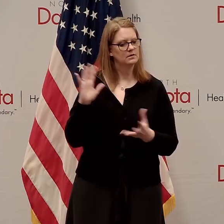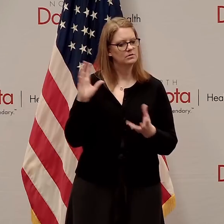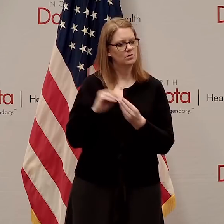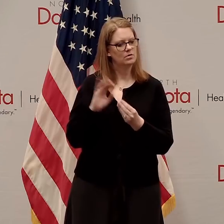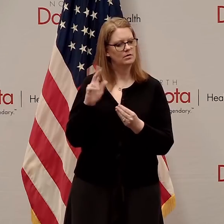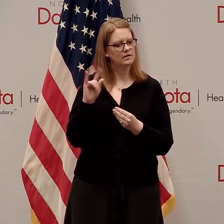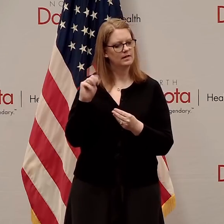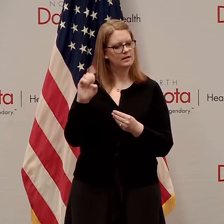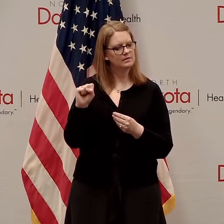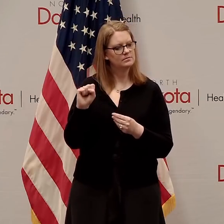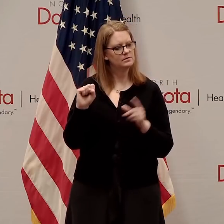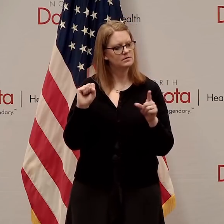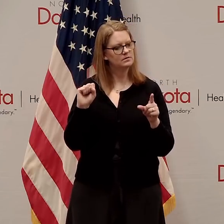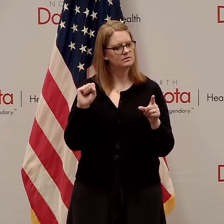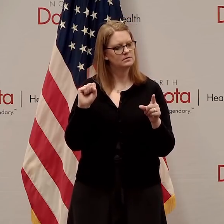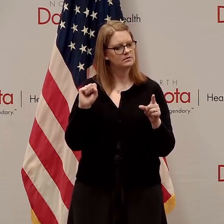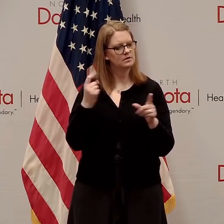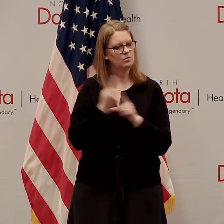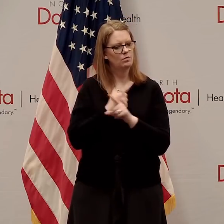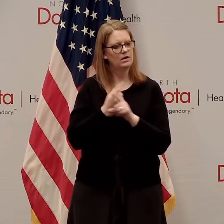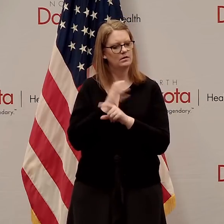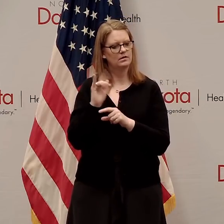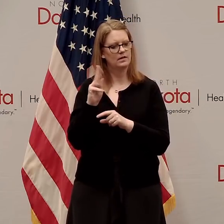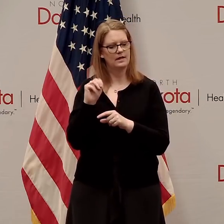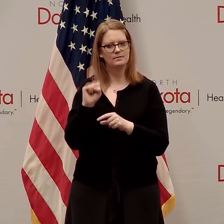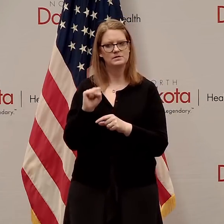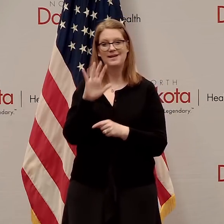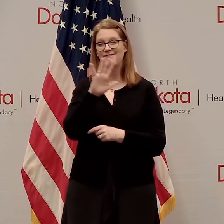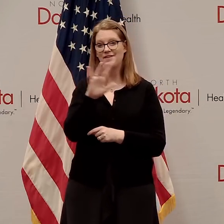claims since March 16th on regular claims to